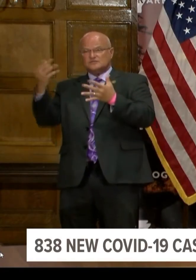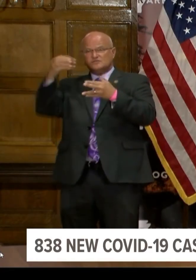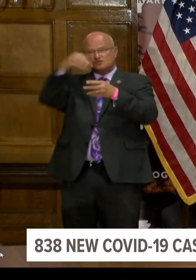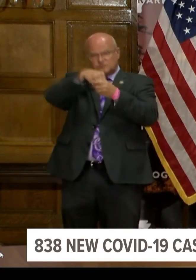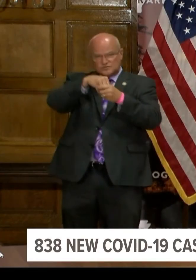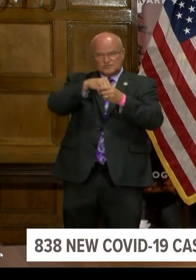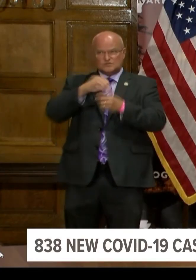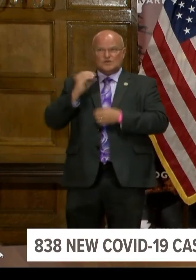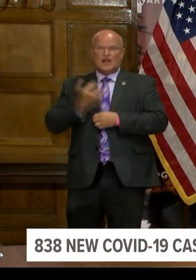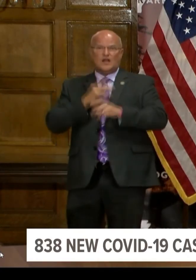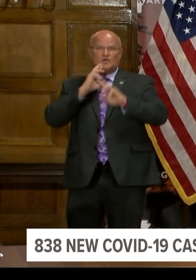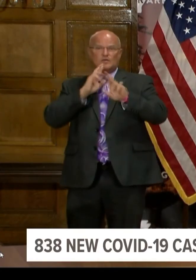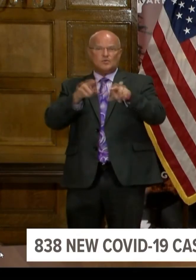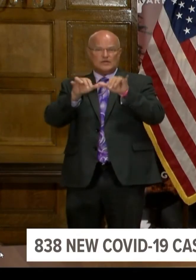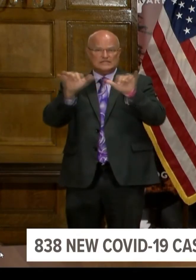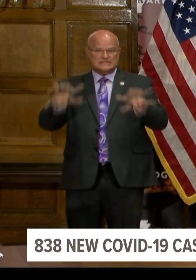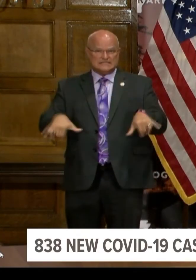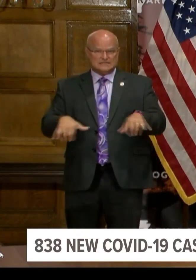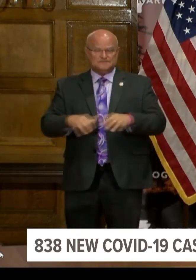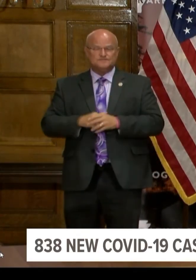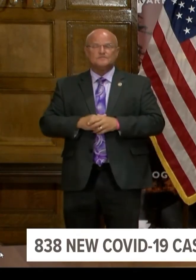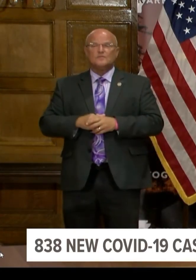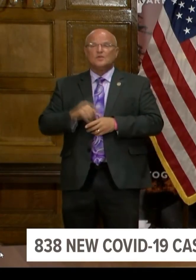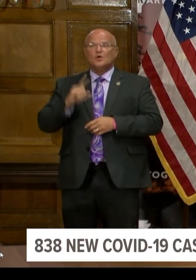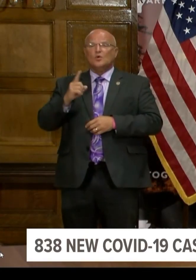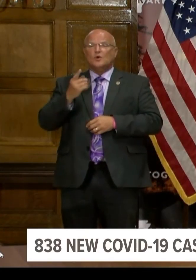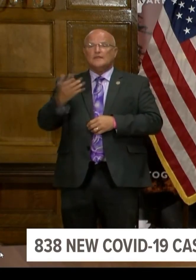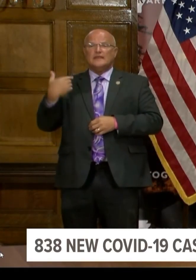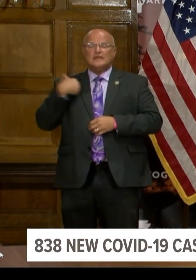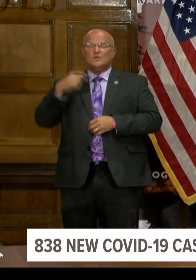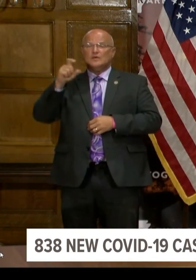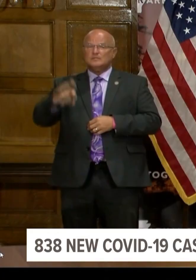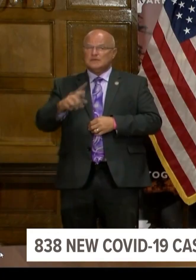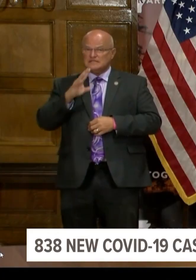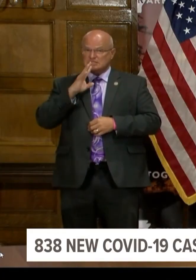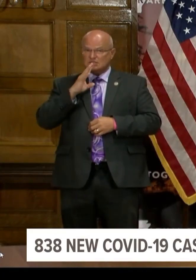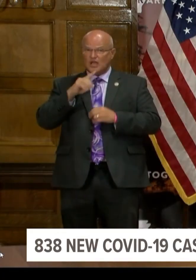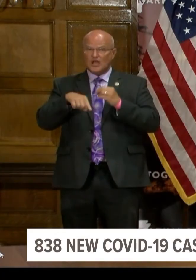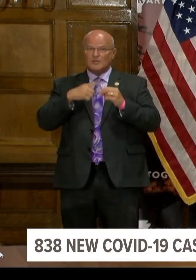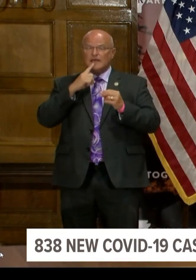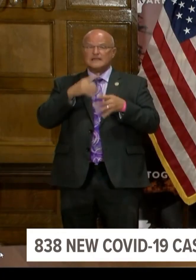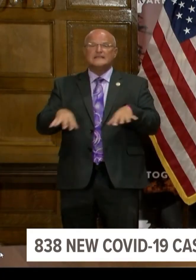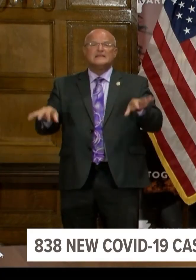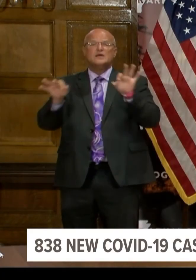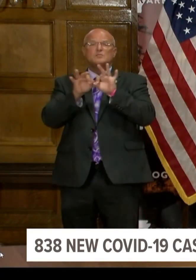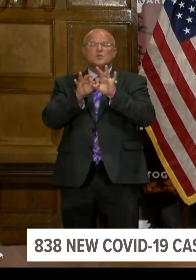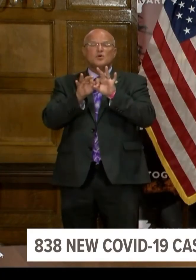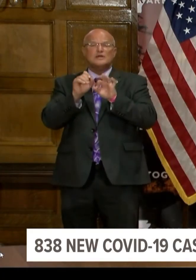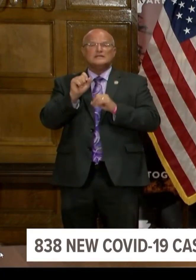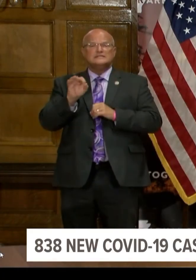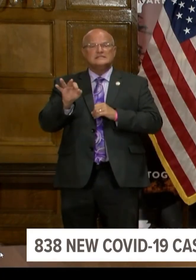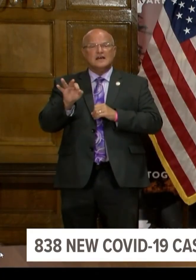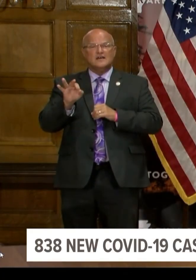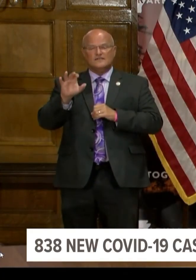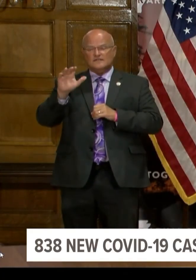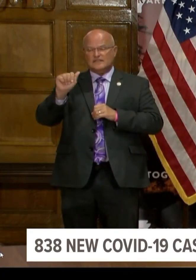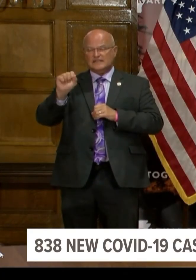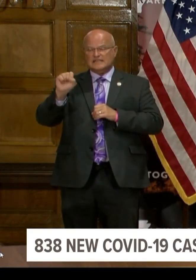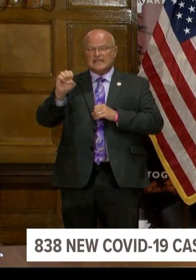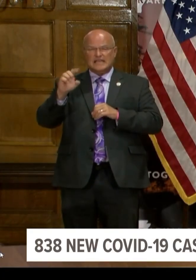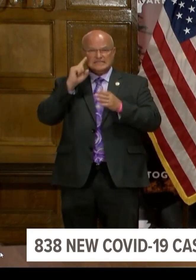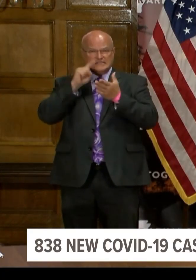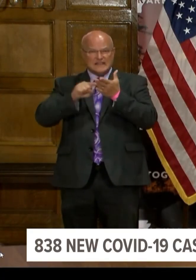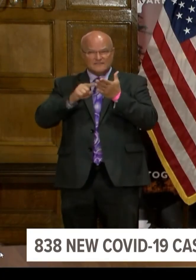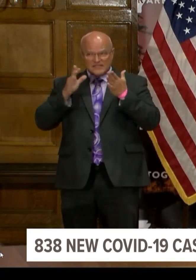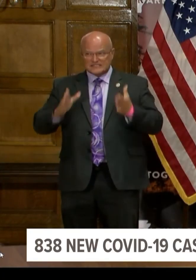our reporting system. Now, one thing that we have to speak on is the importance of the case